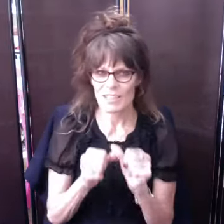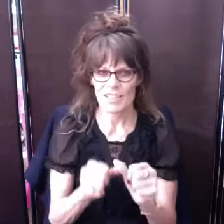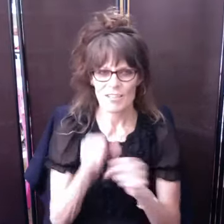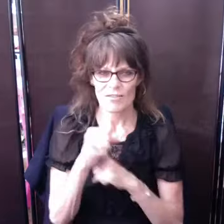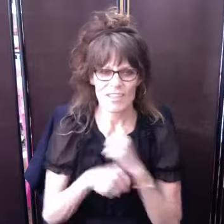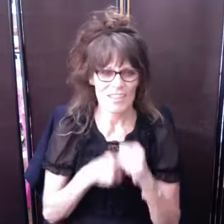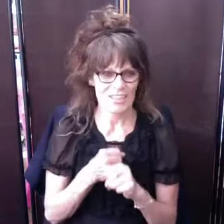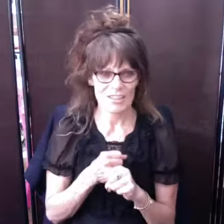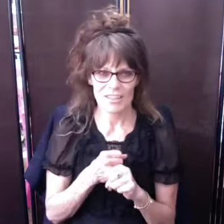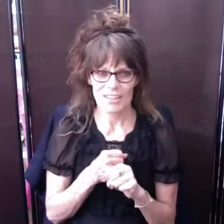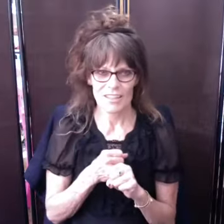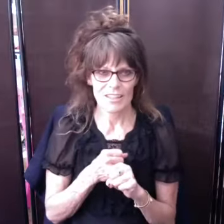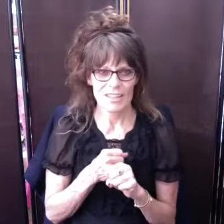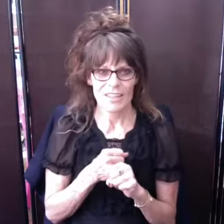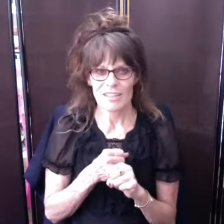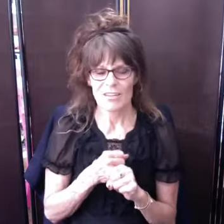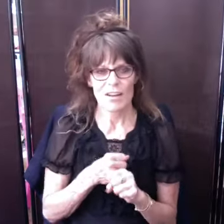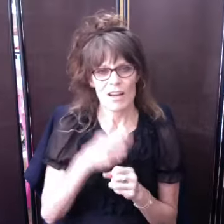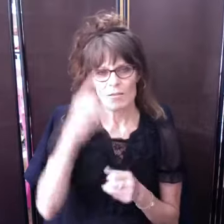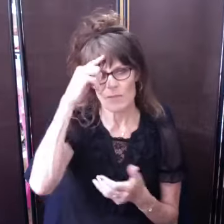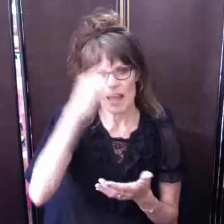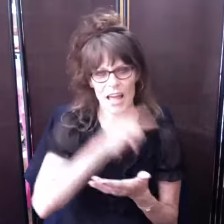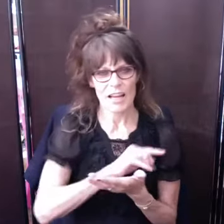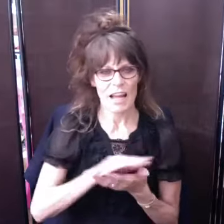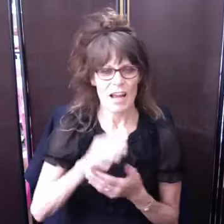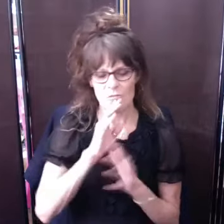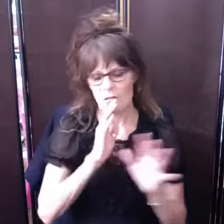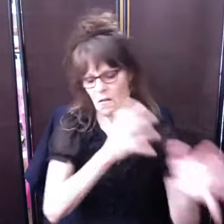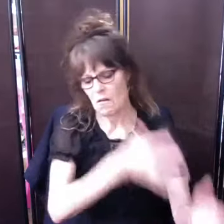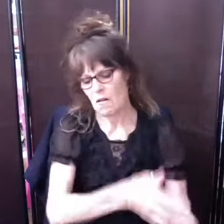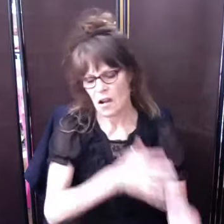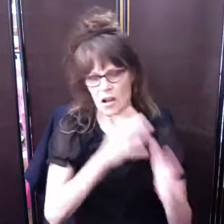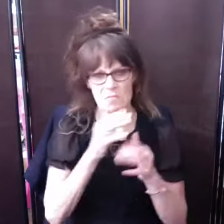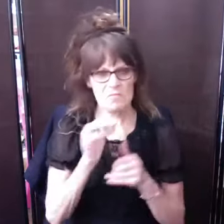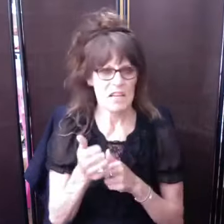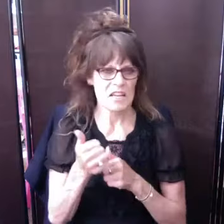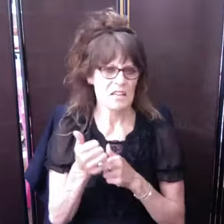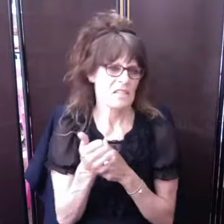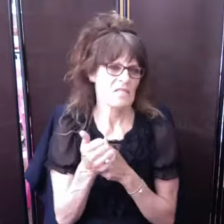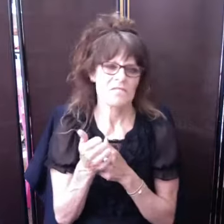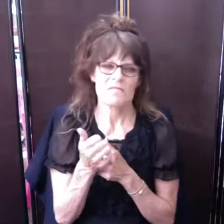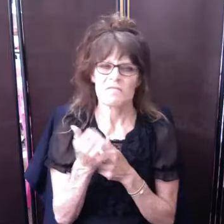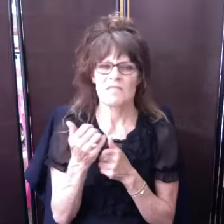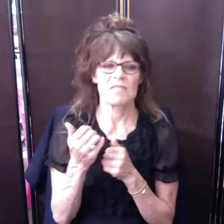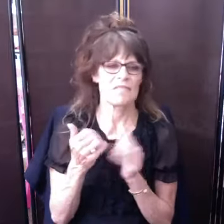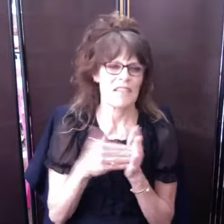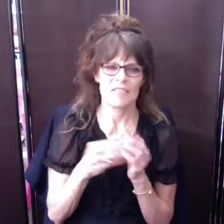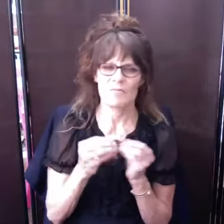So obviously brownout, blackout, pass out, get sick, and you could tell that story 10,000 more times. You know, I graduated from school, went down the road